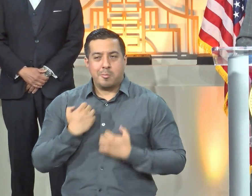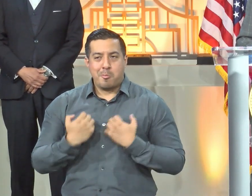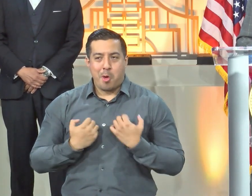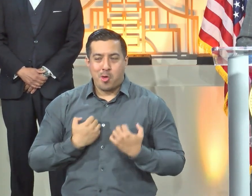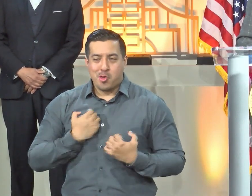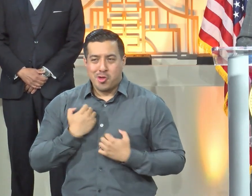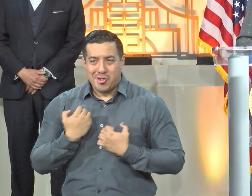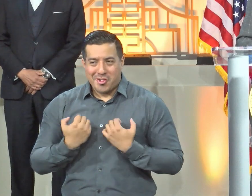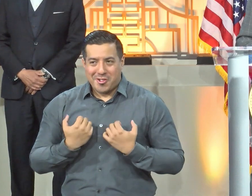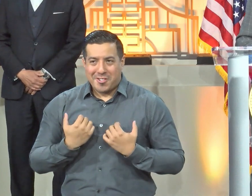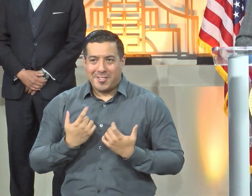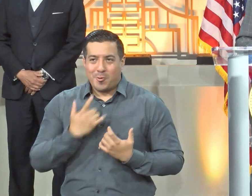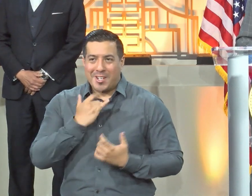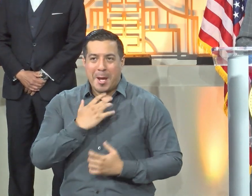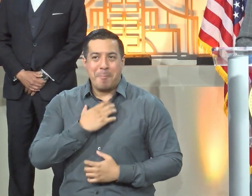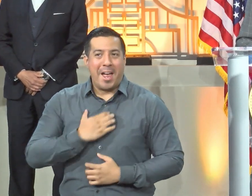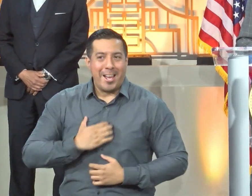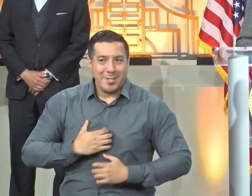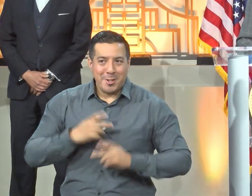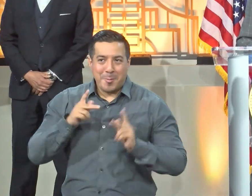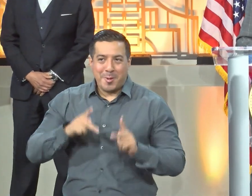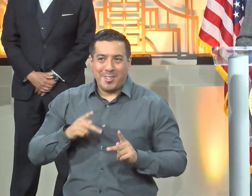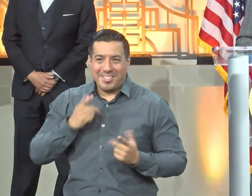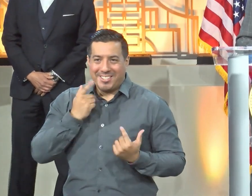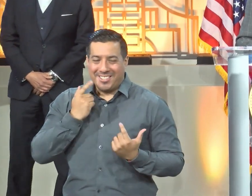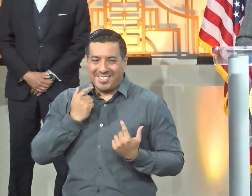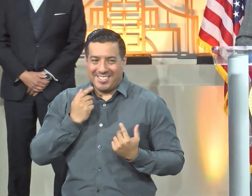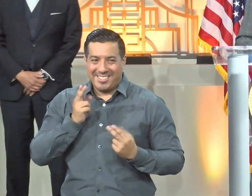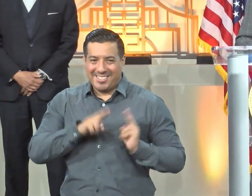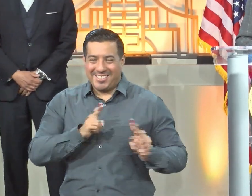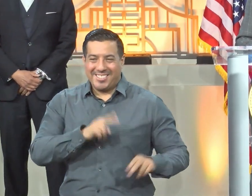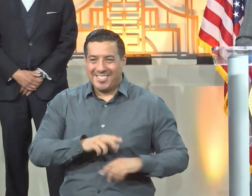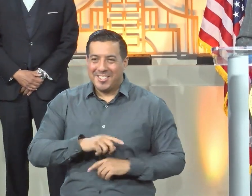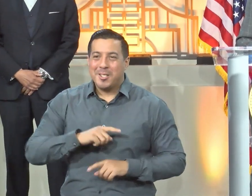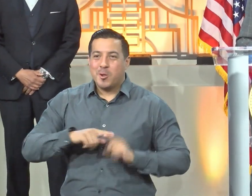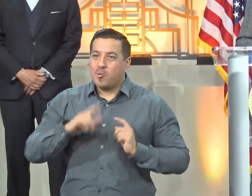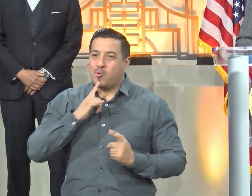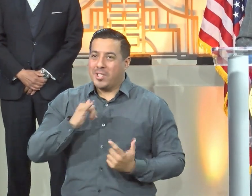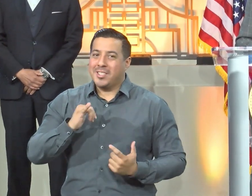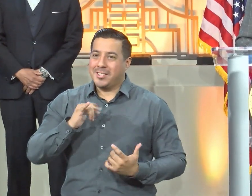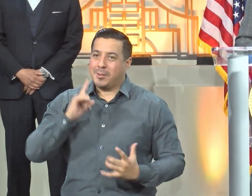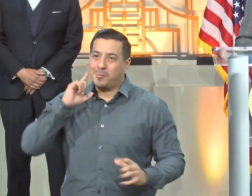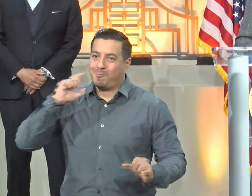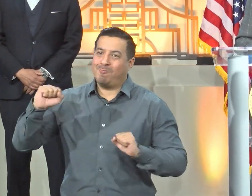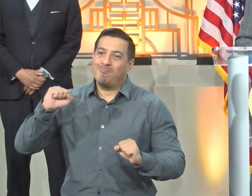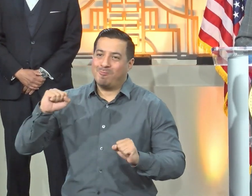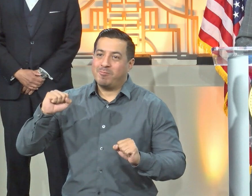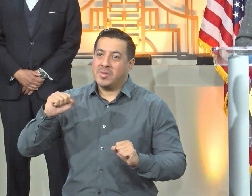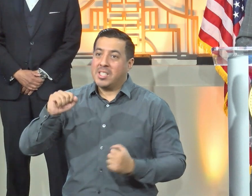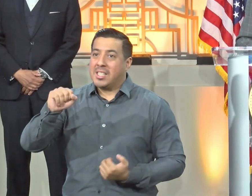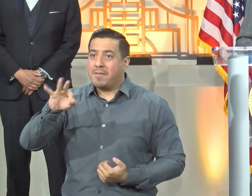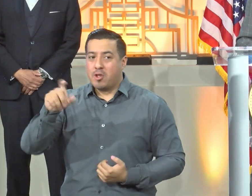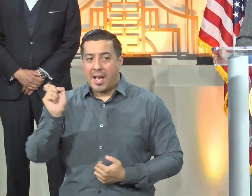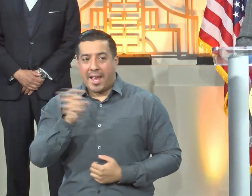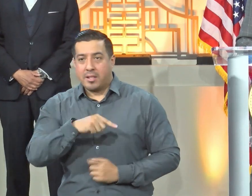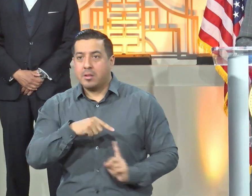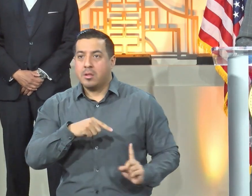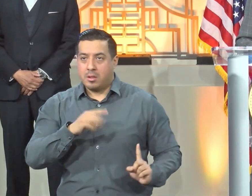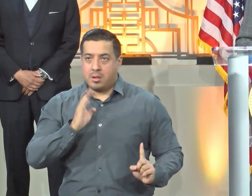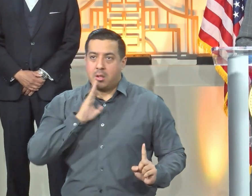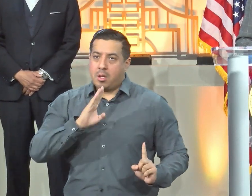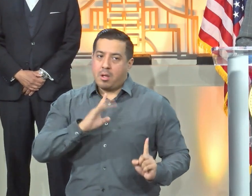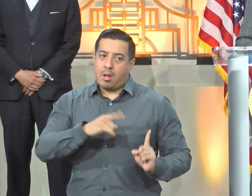very passionate, um, very verbose. You ask him a question and it takes